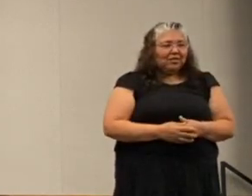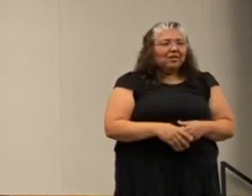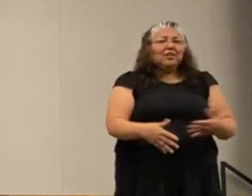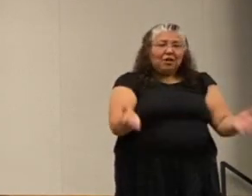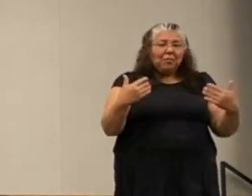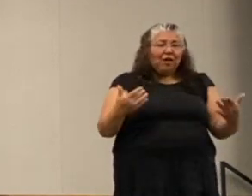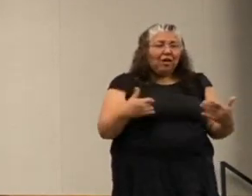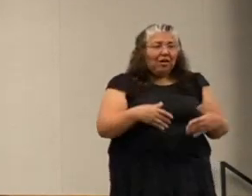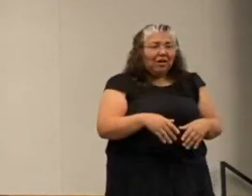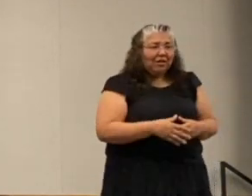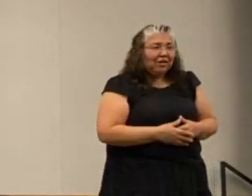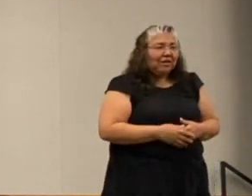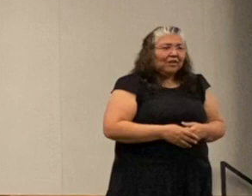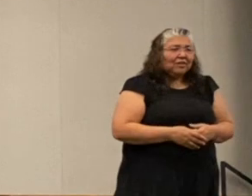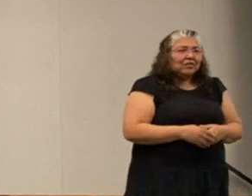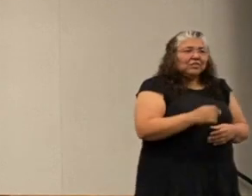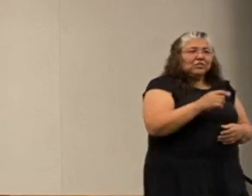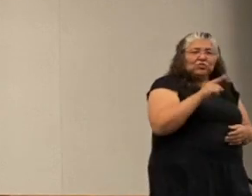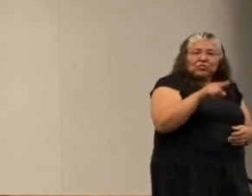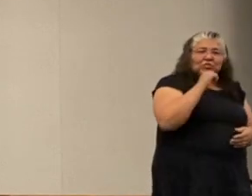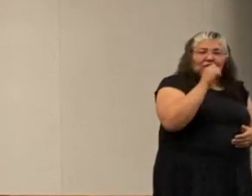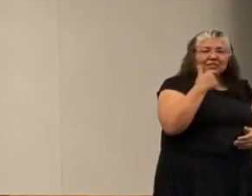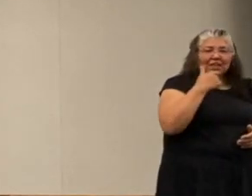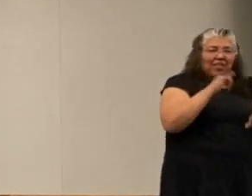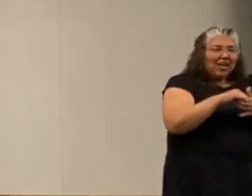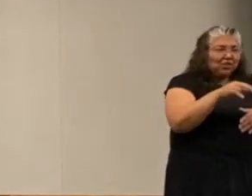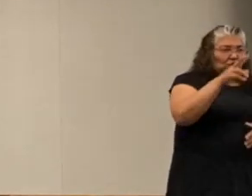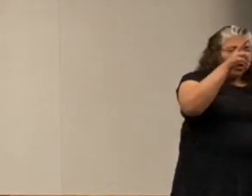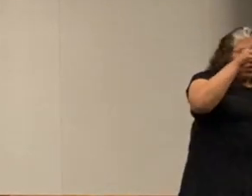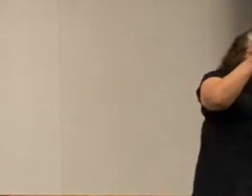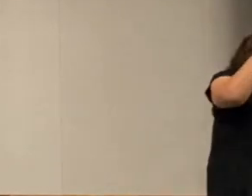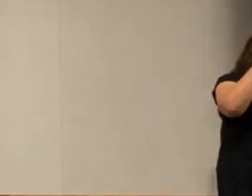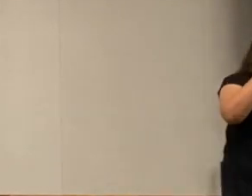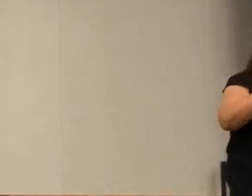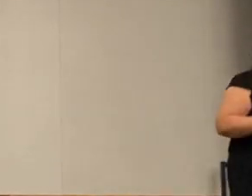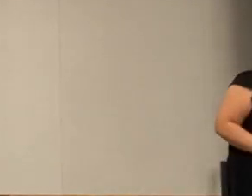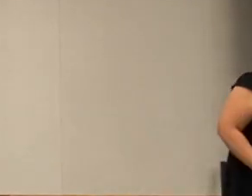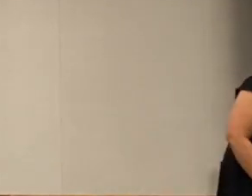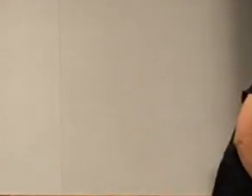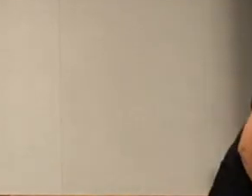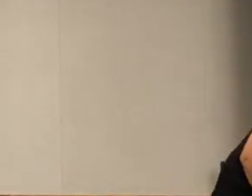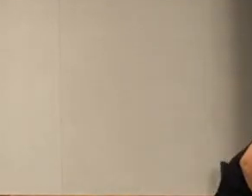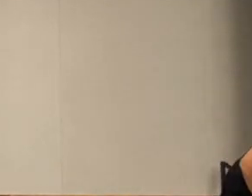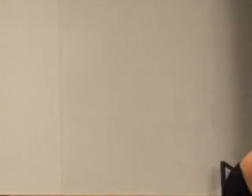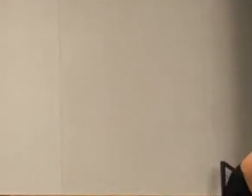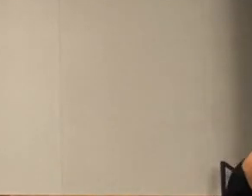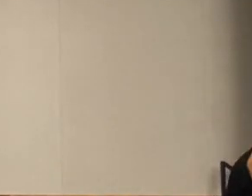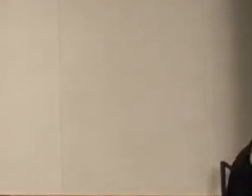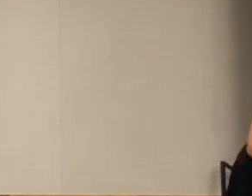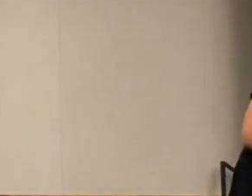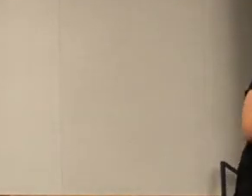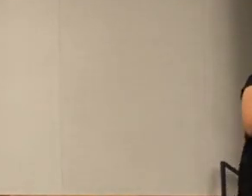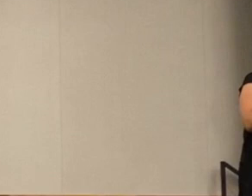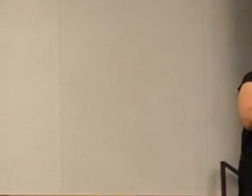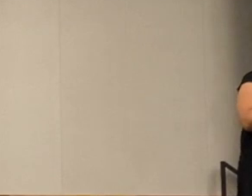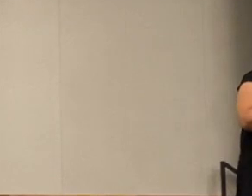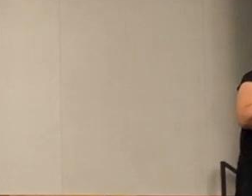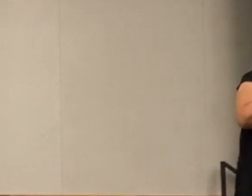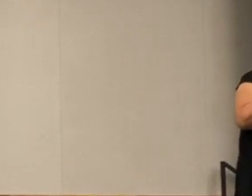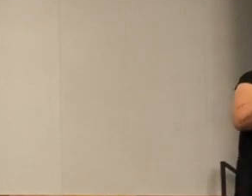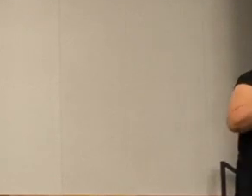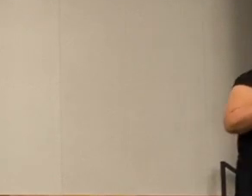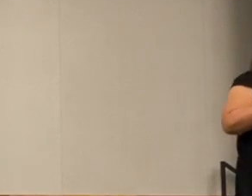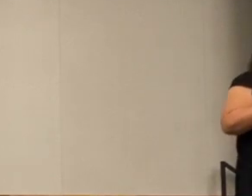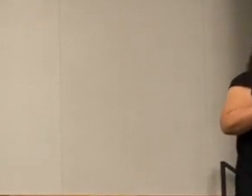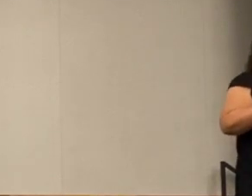Come on, fathers, husbands. Don't you say that to the devil when he comes knocking on your door? You shall not pass. Do you do